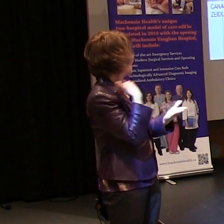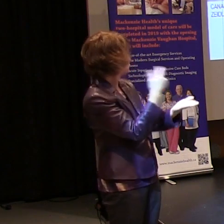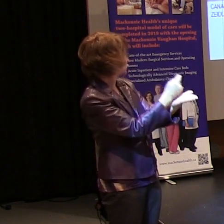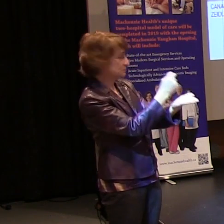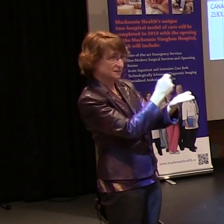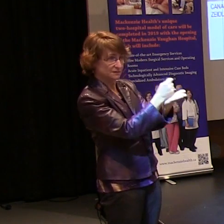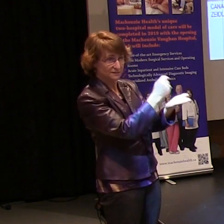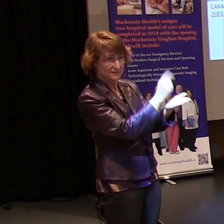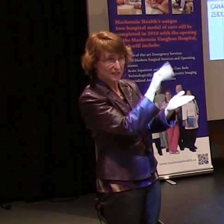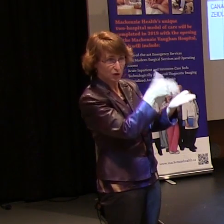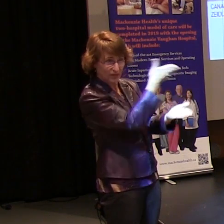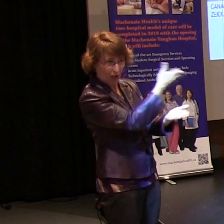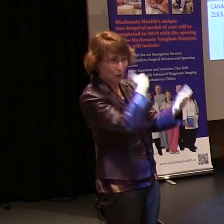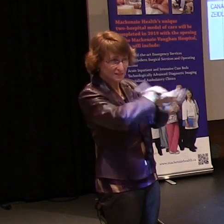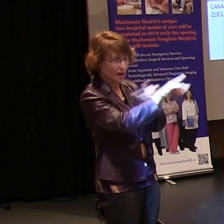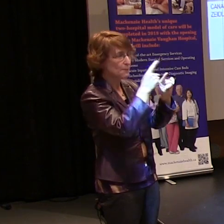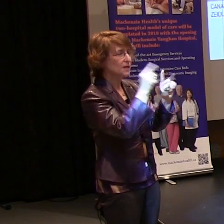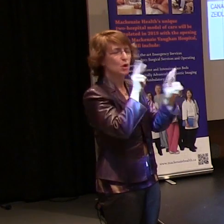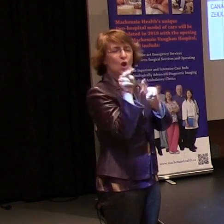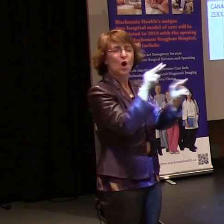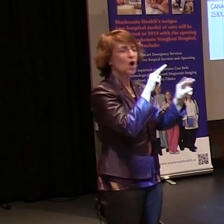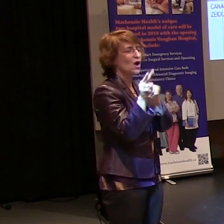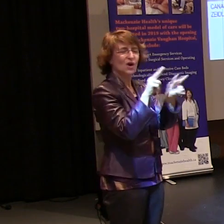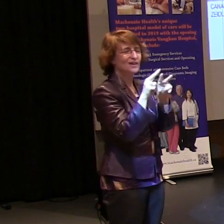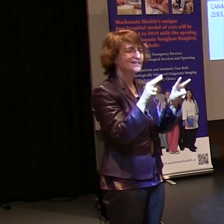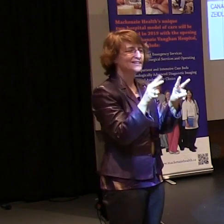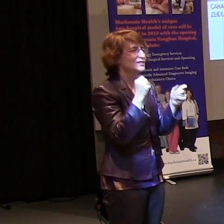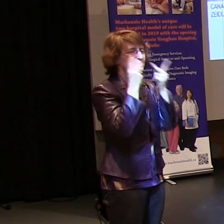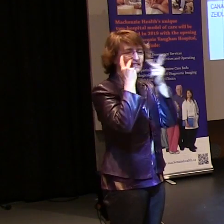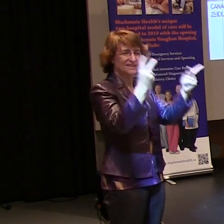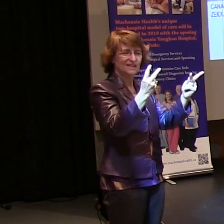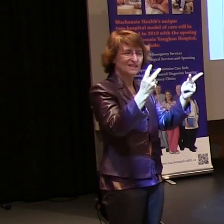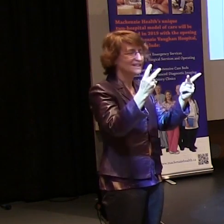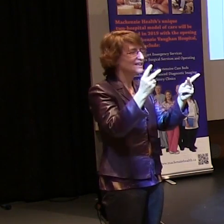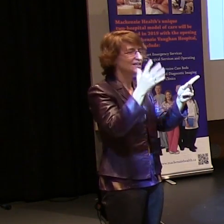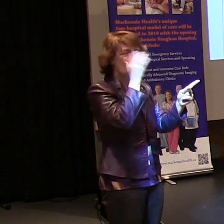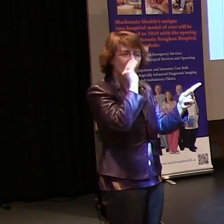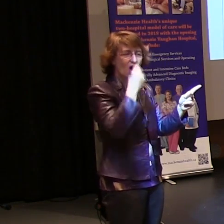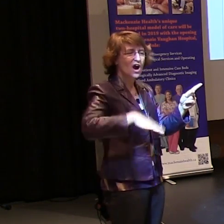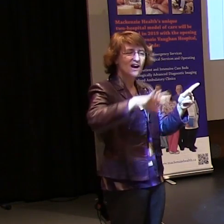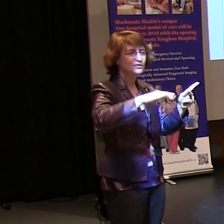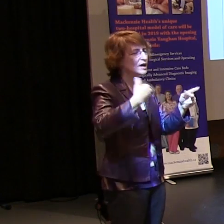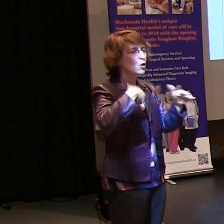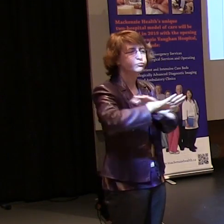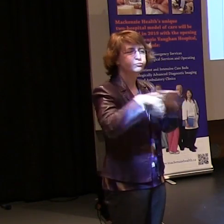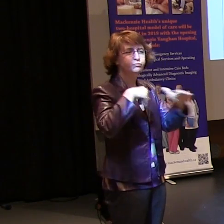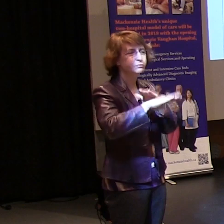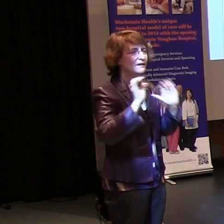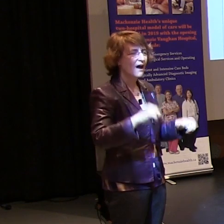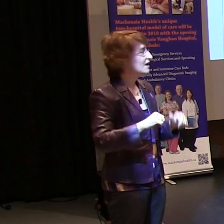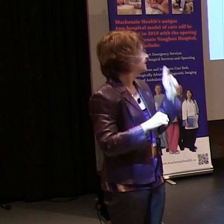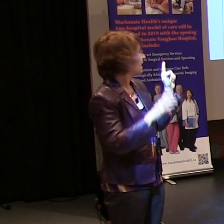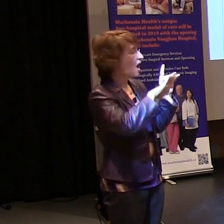here inside, but you're looking on this garden, you have the opportunity to go in and out. That's an example